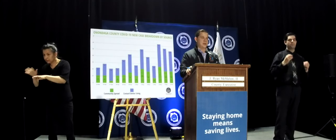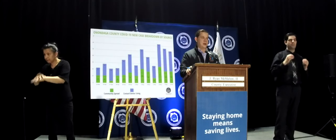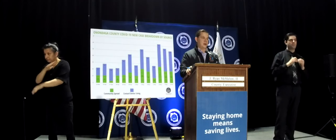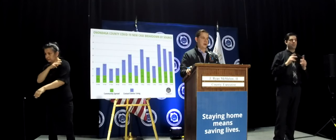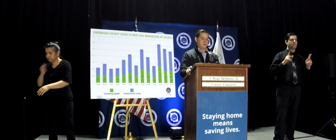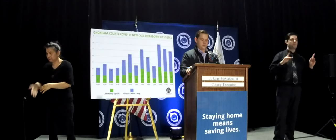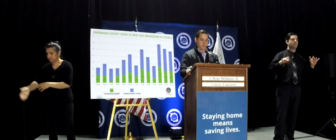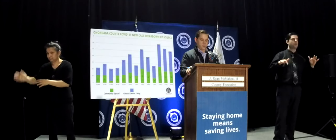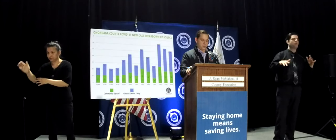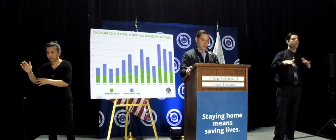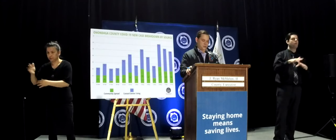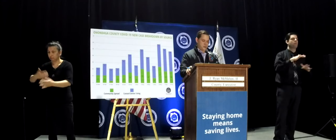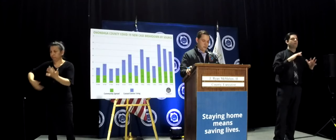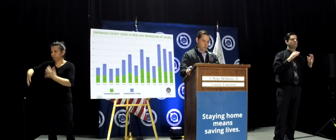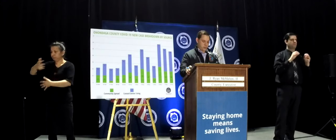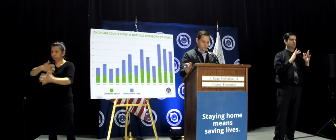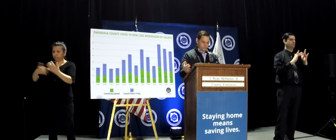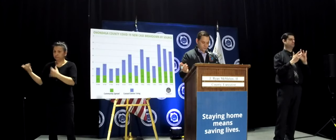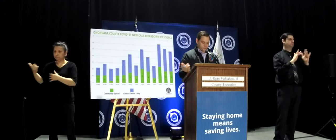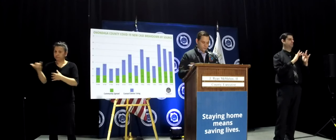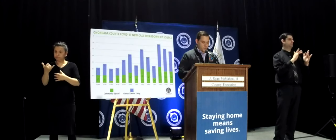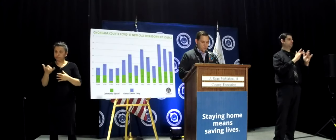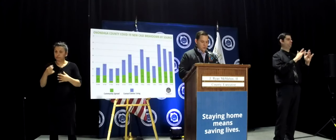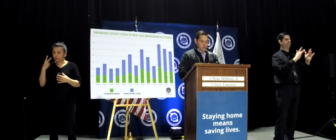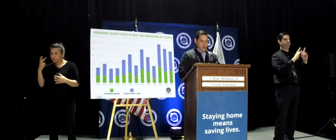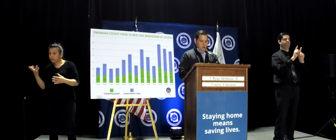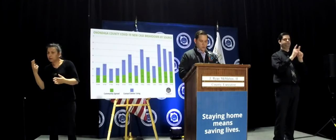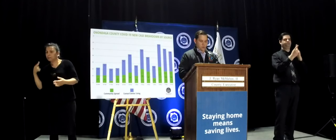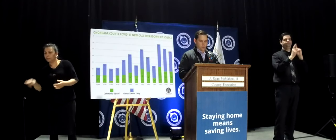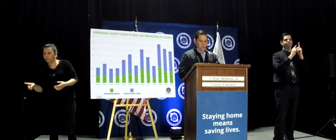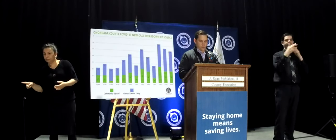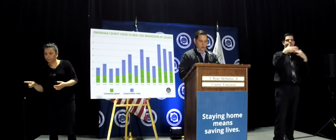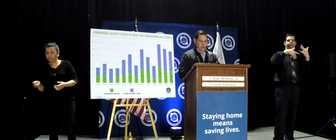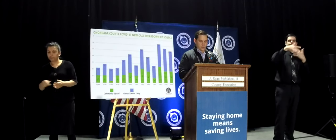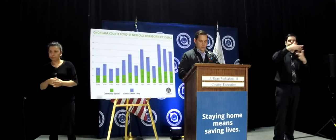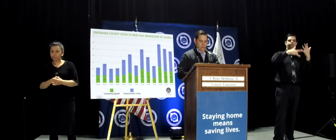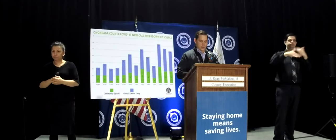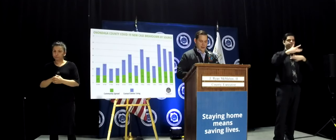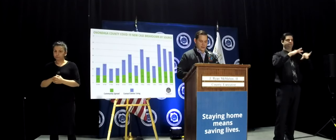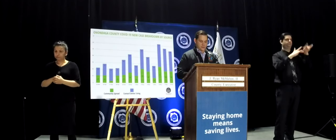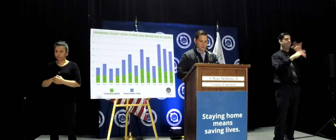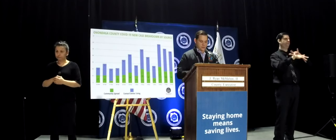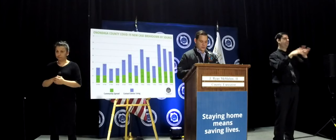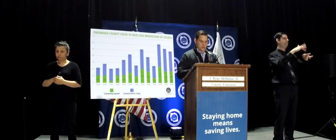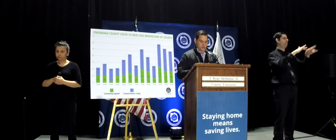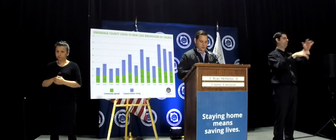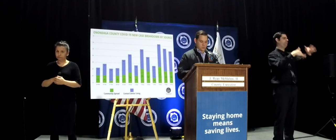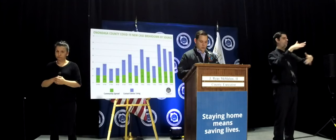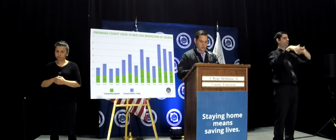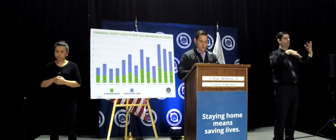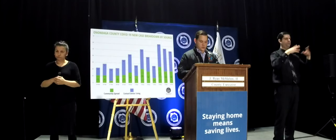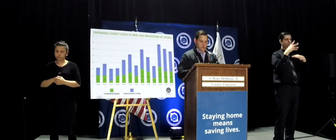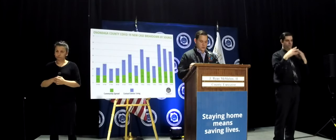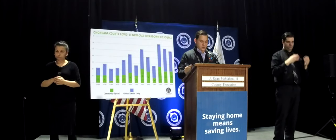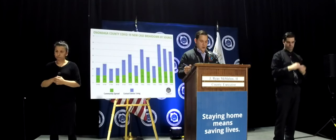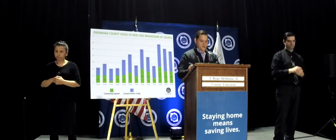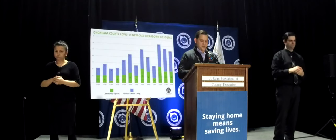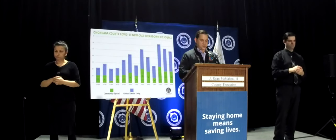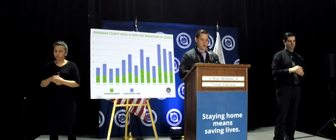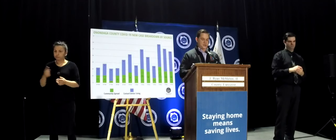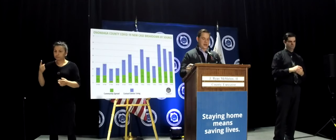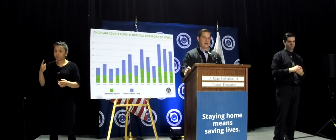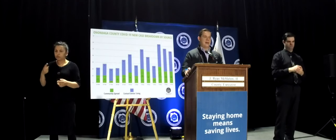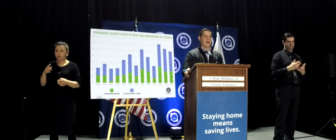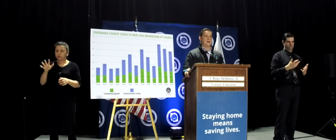us from the public health standpoint. We'll go over a couple lines, then we'll take some questions.